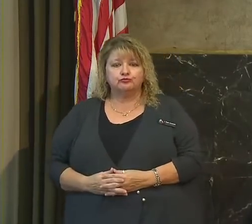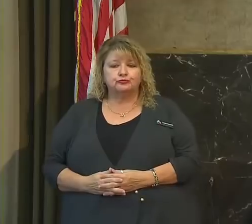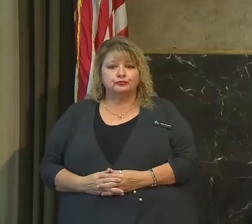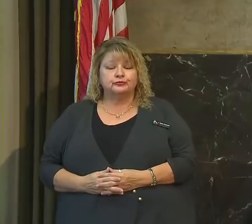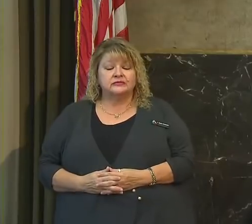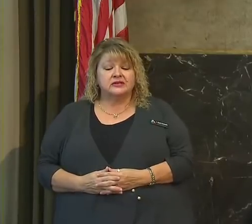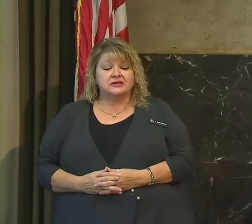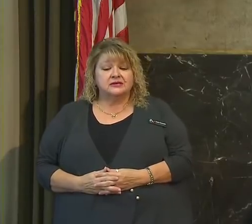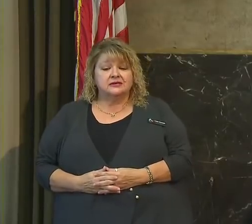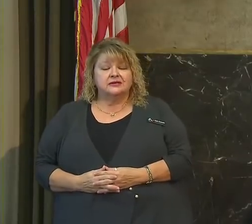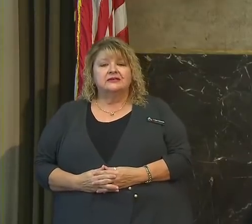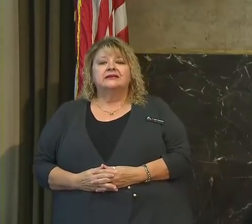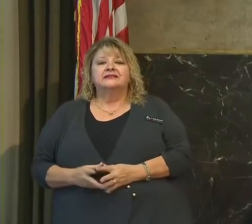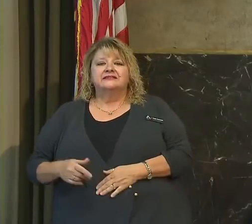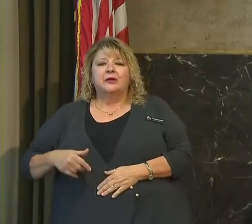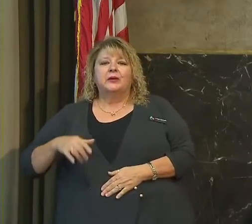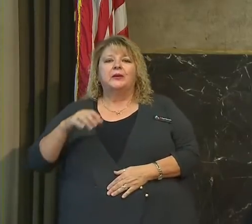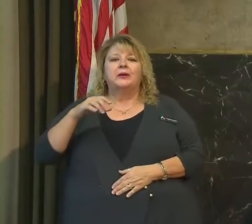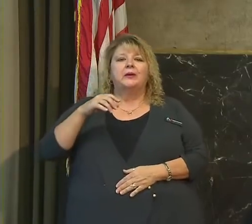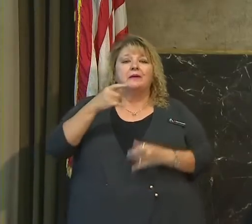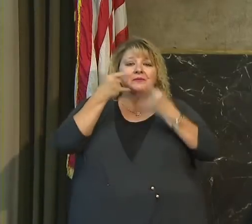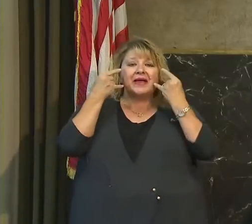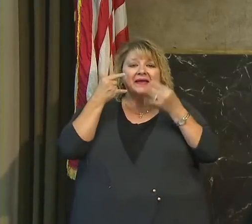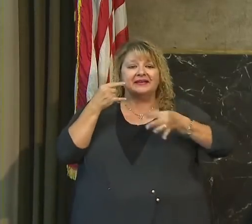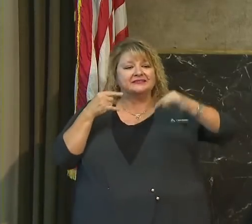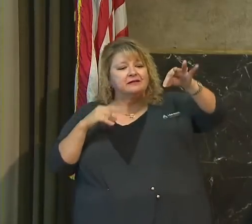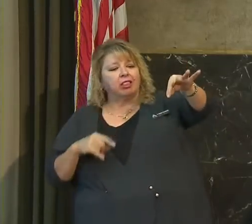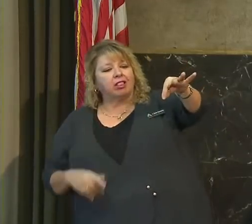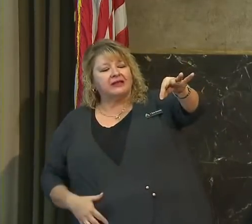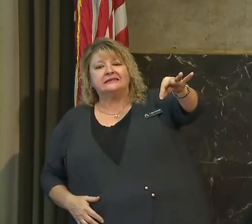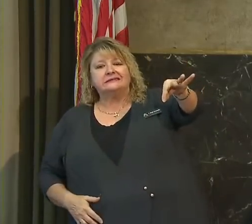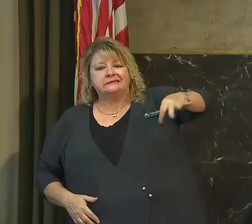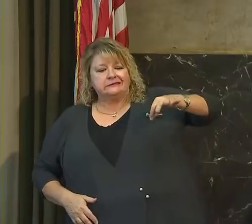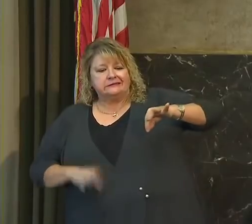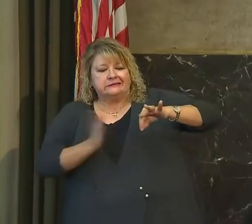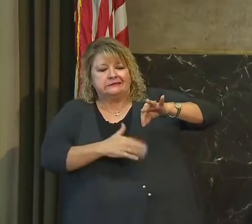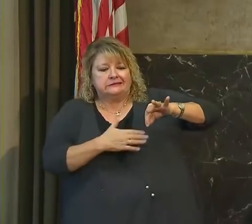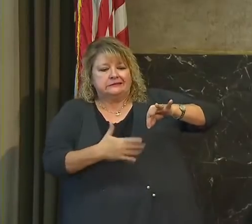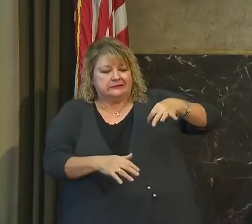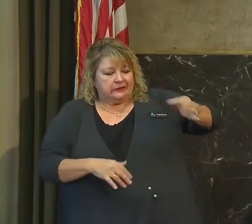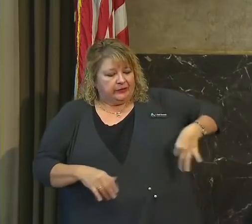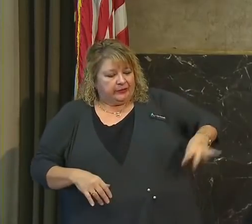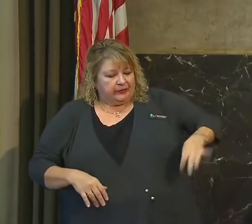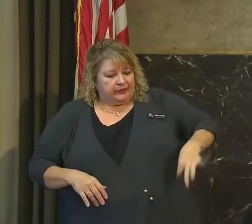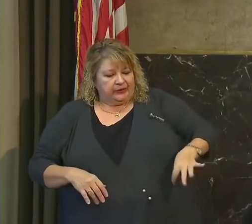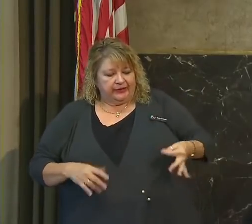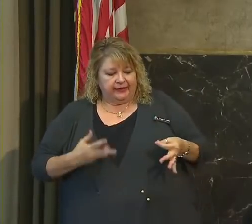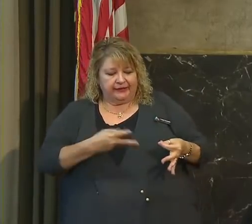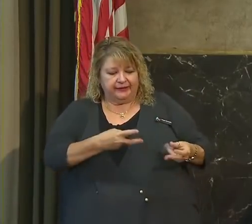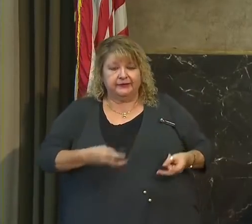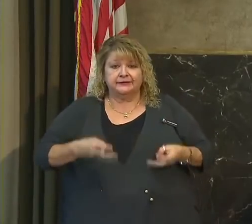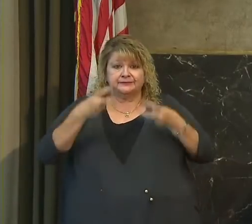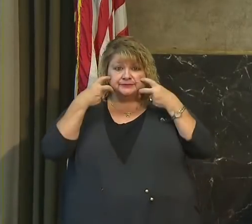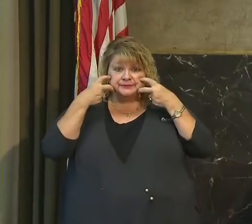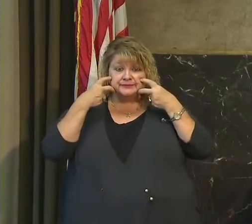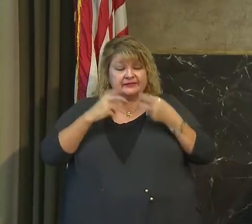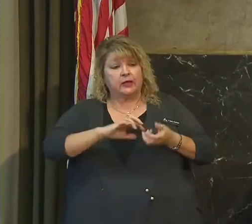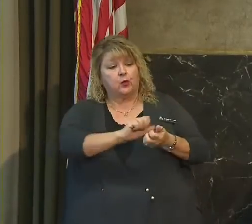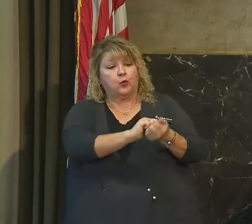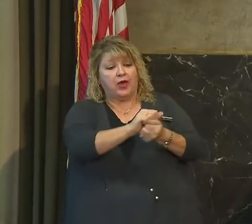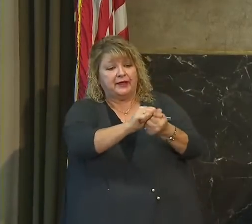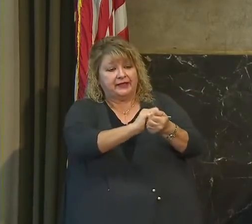So let's dust off our masks for the time being and focus on getting more people vaccinated. And speaking of hard